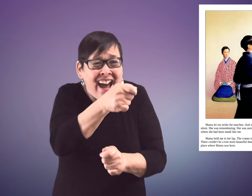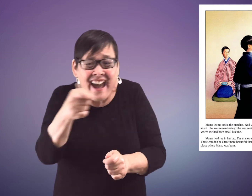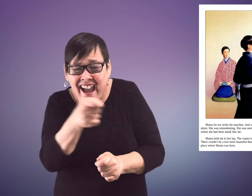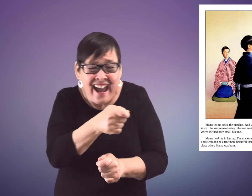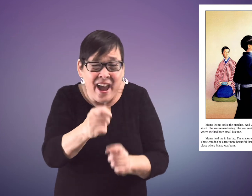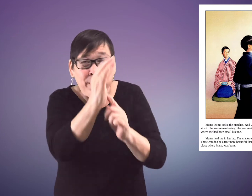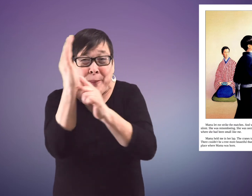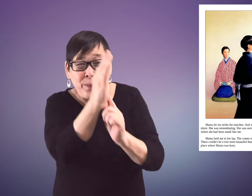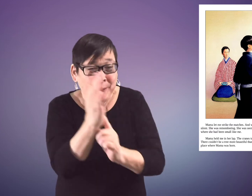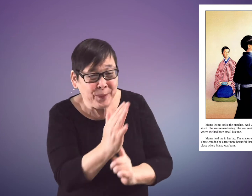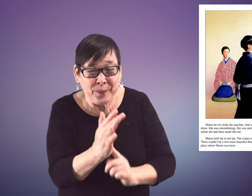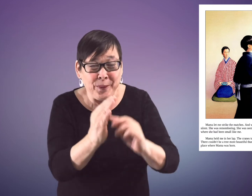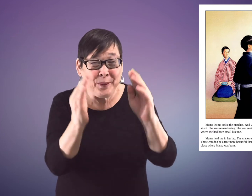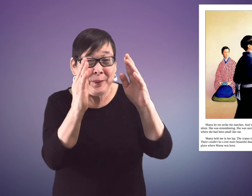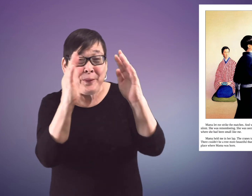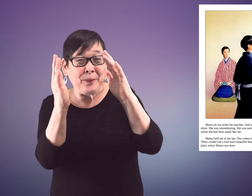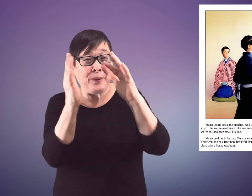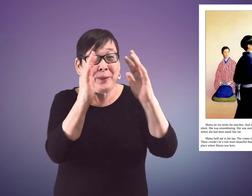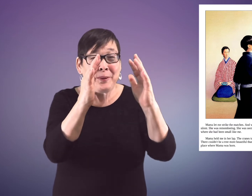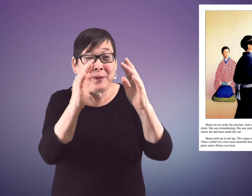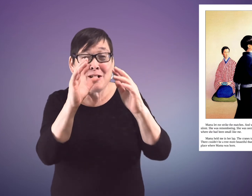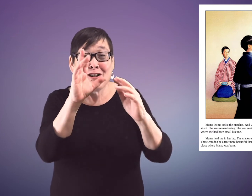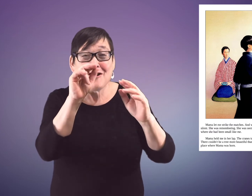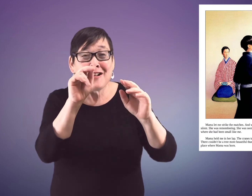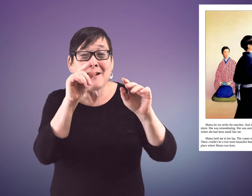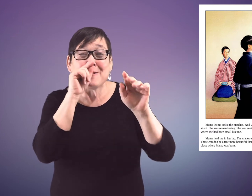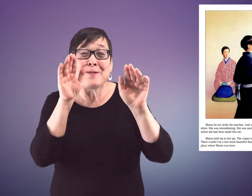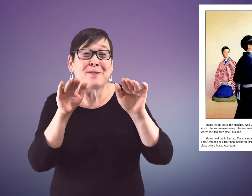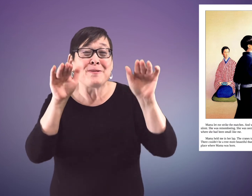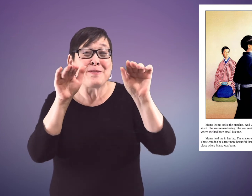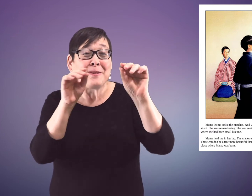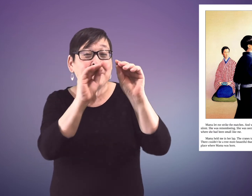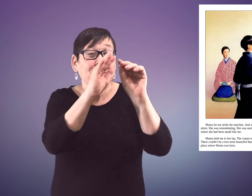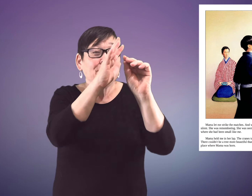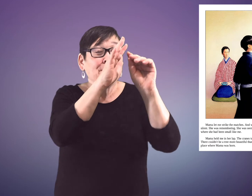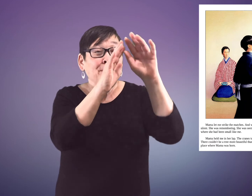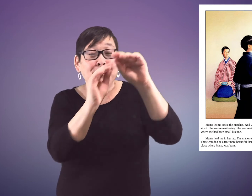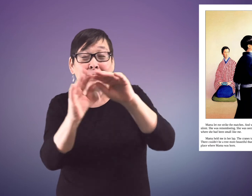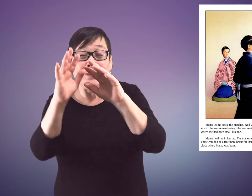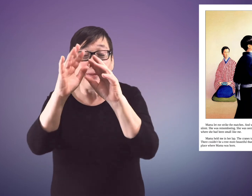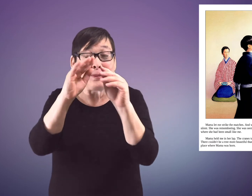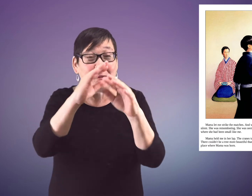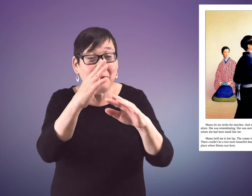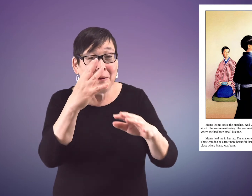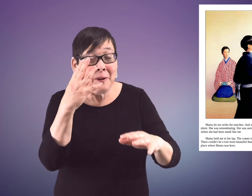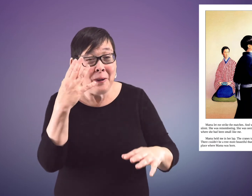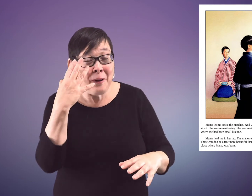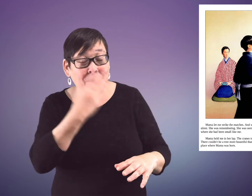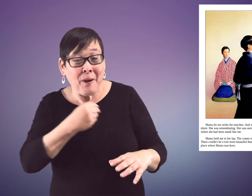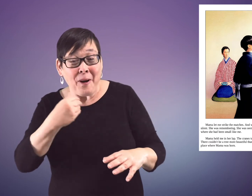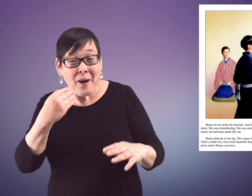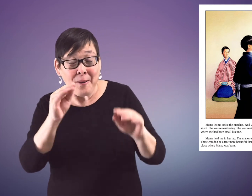when all the candles were lit, it was so beautiful it glistened.